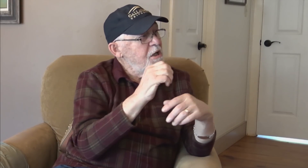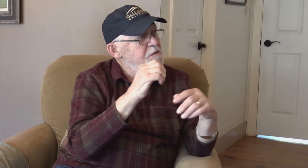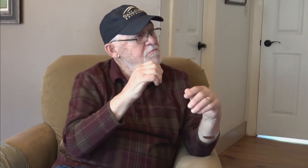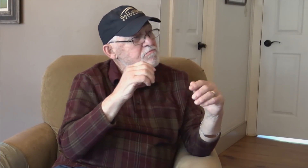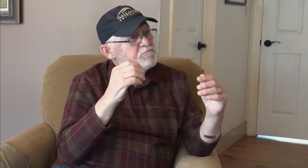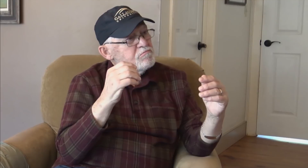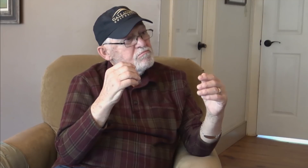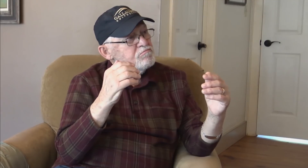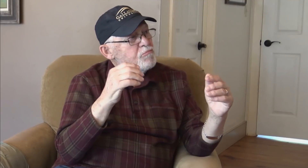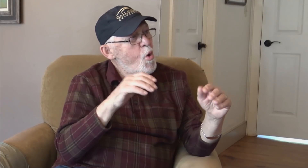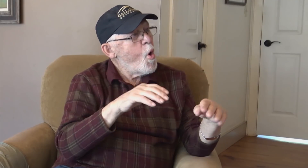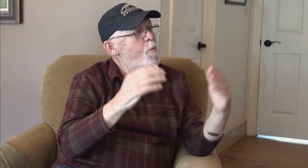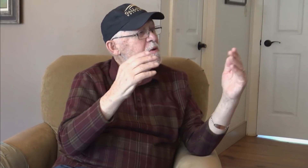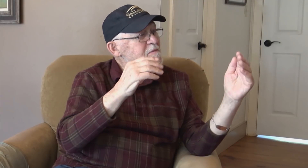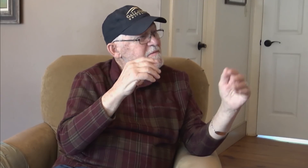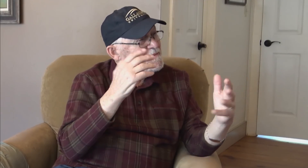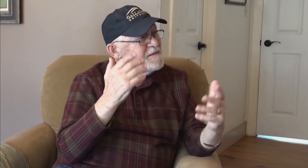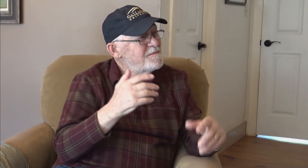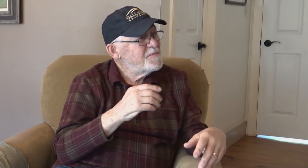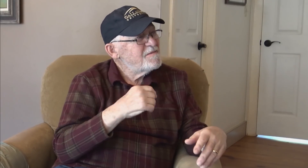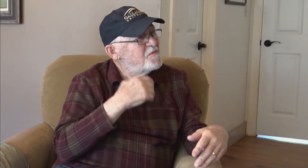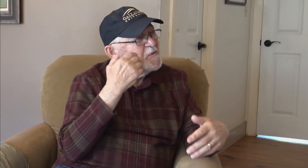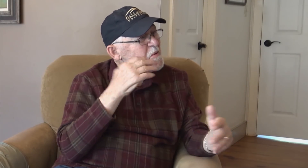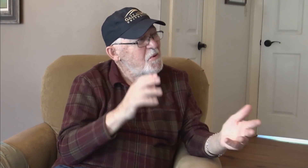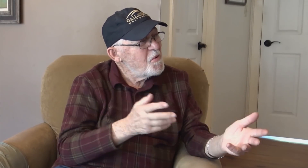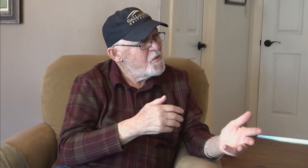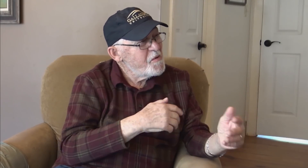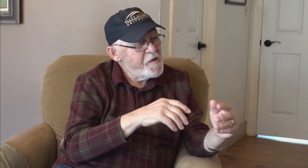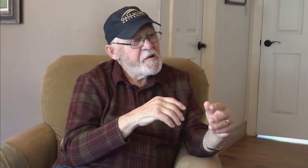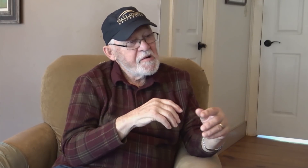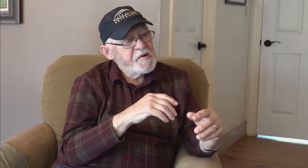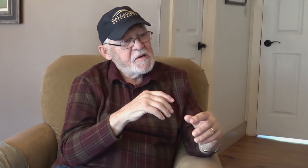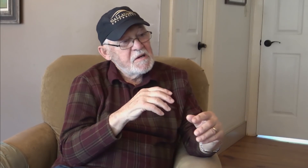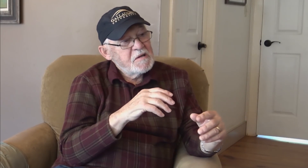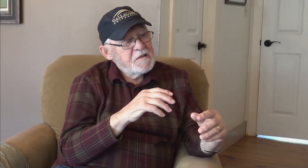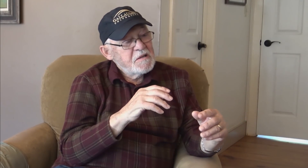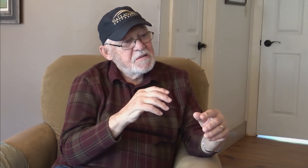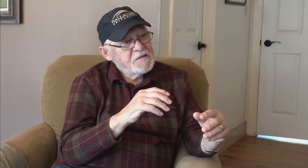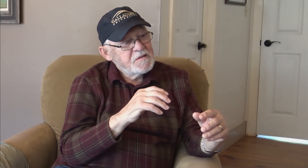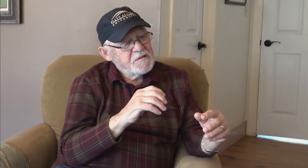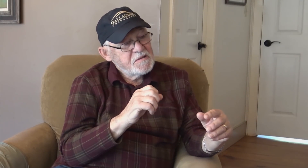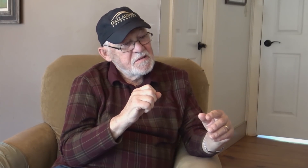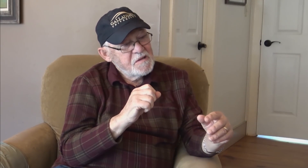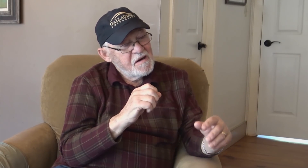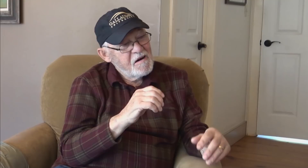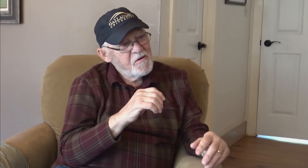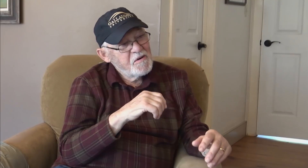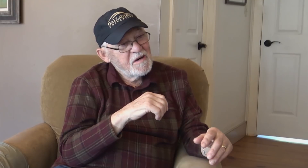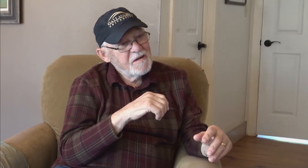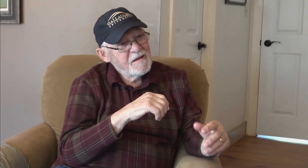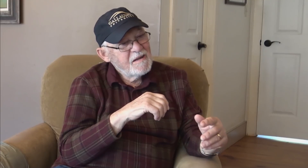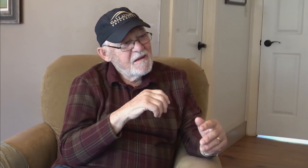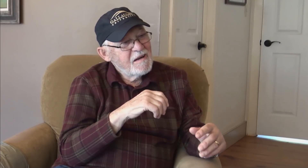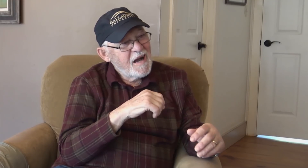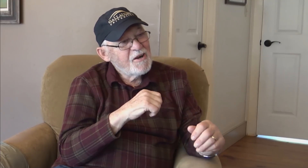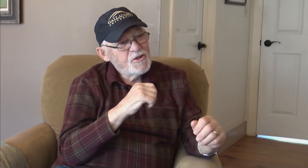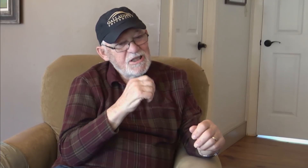And they were very nice. They seemed to be friendly, warm.